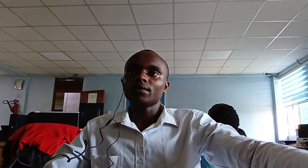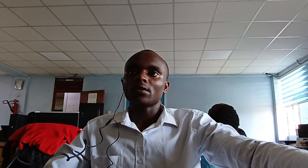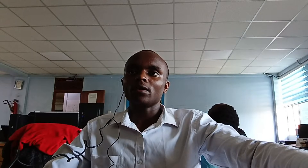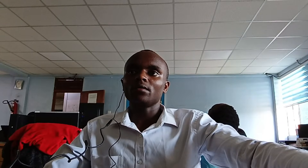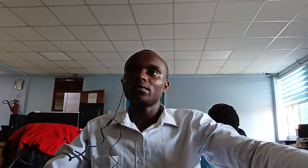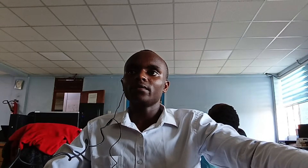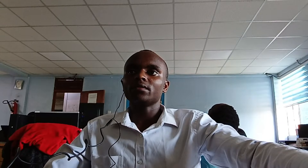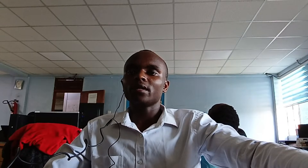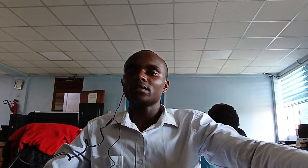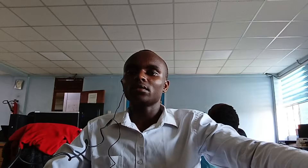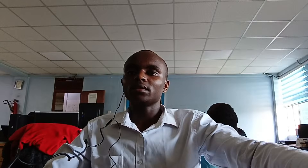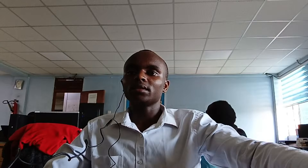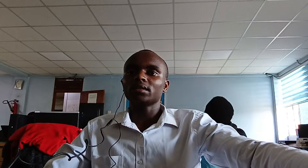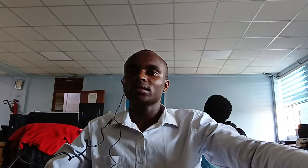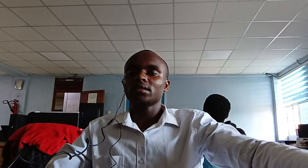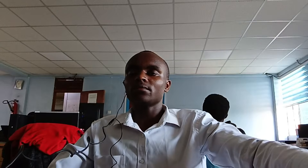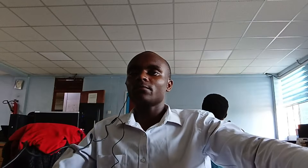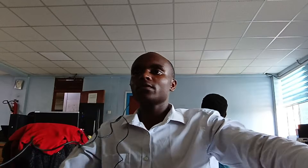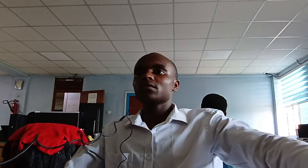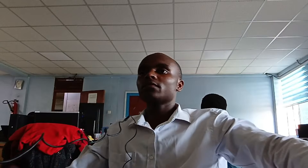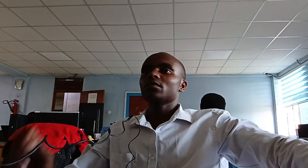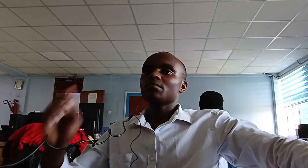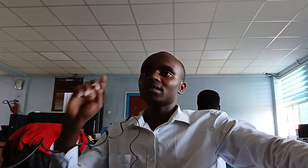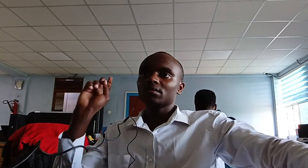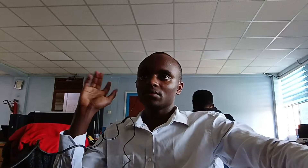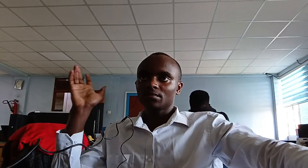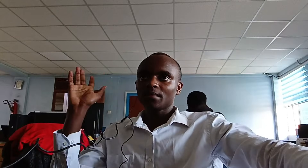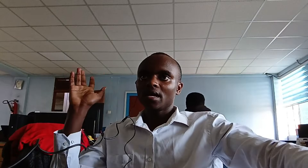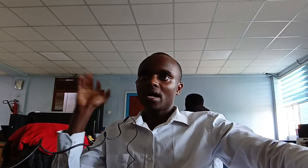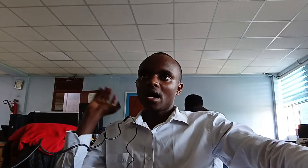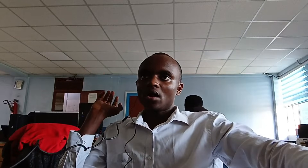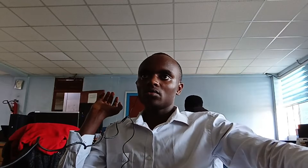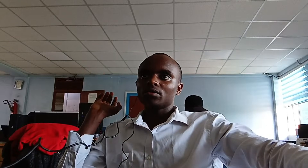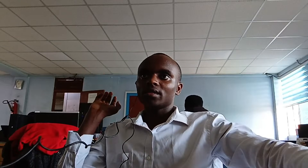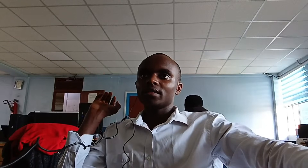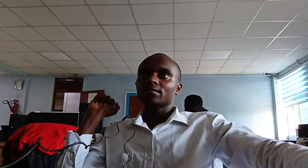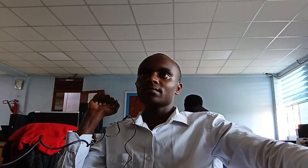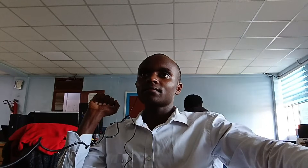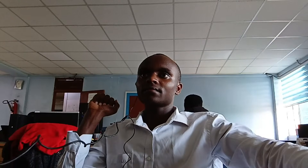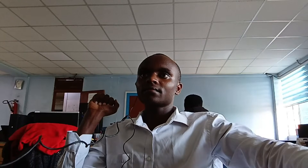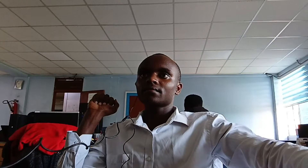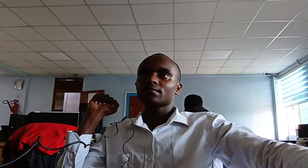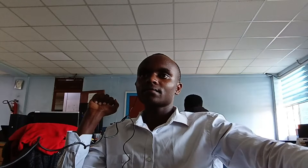When you move into that context, first of all, you must know how to sign